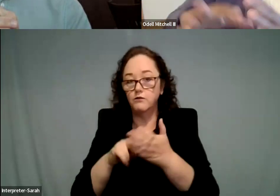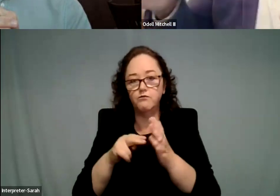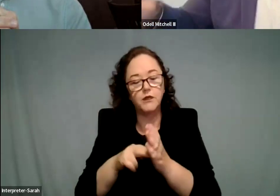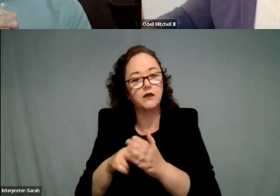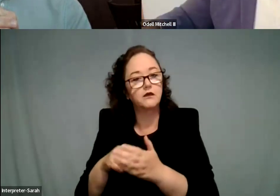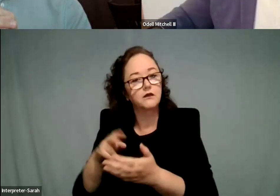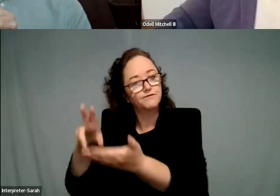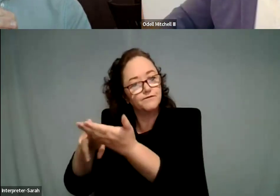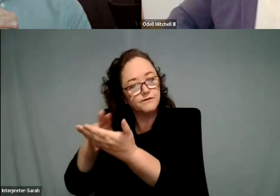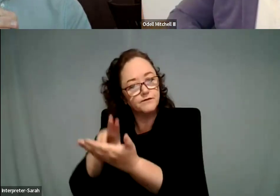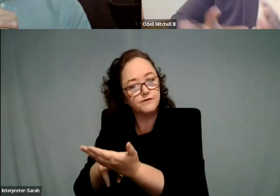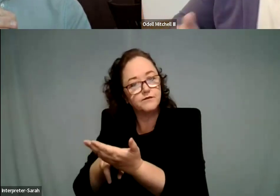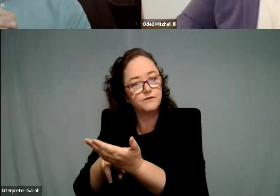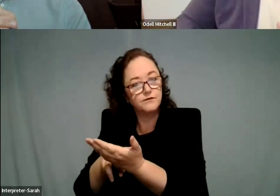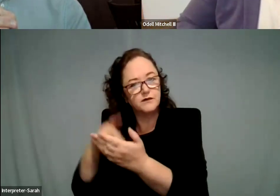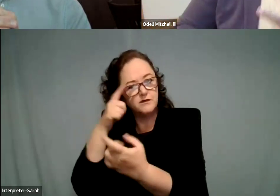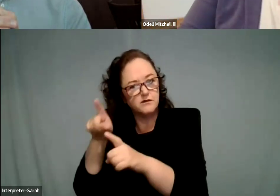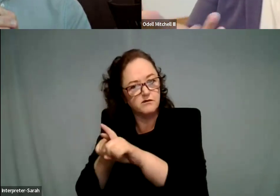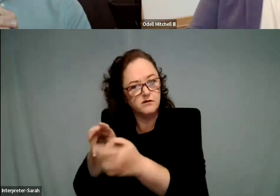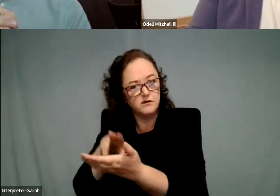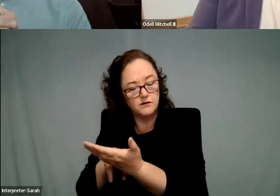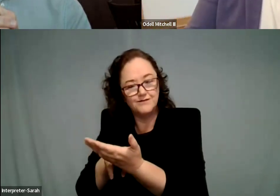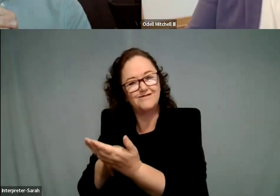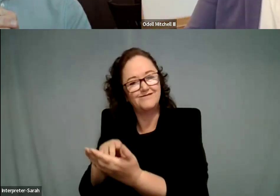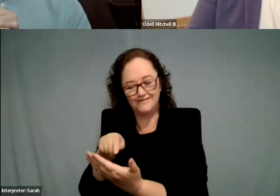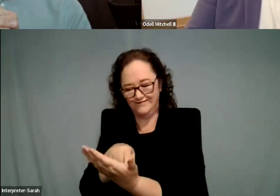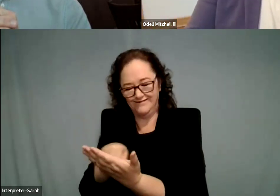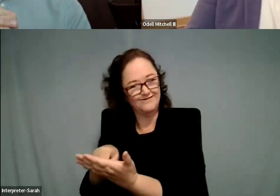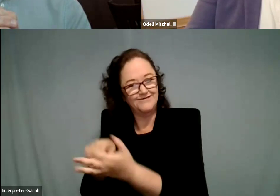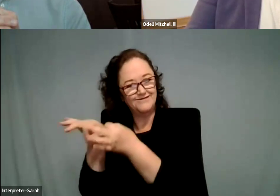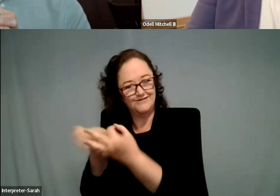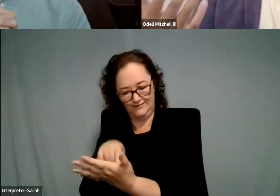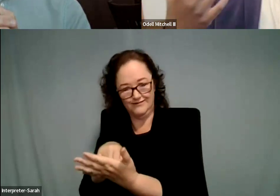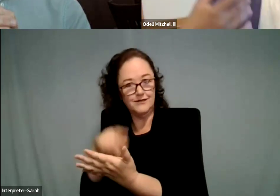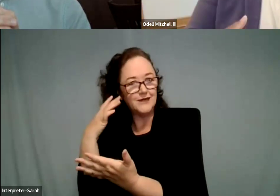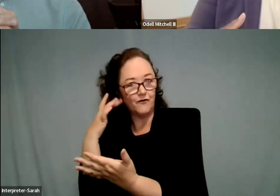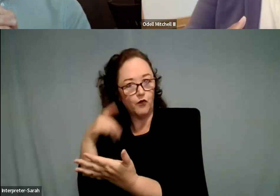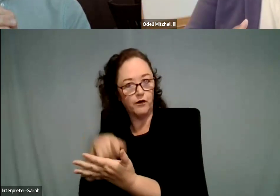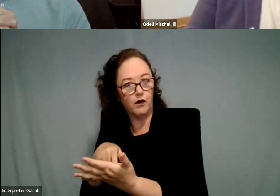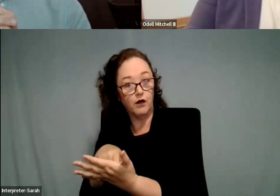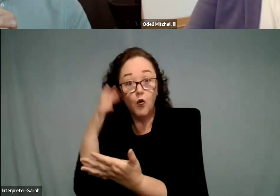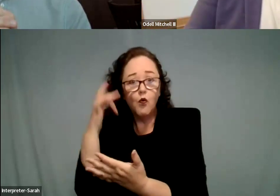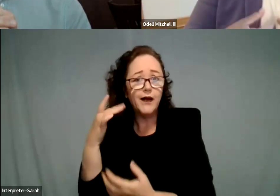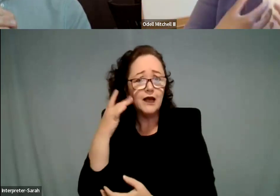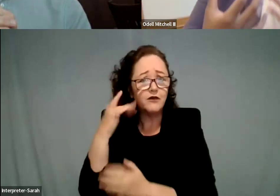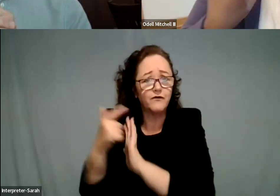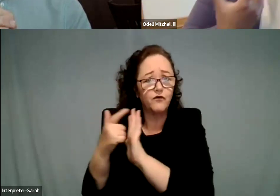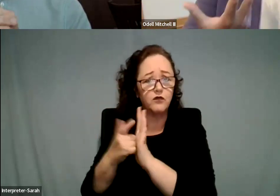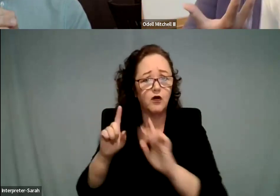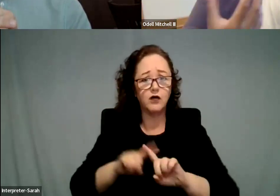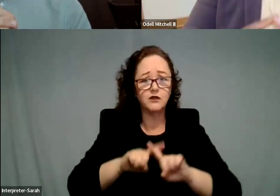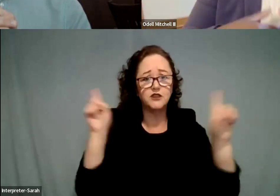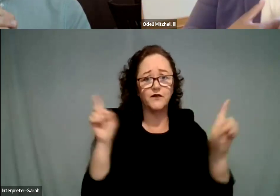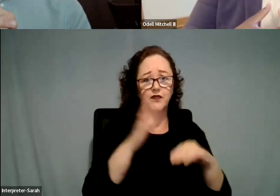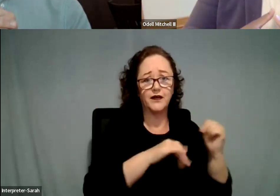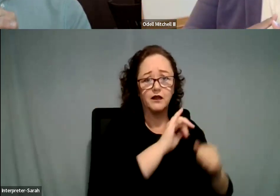agreement that is going to reference California because the laws are going to be different there. And if something does happen, then that might be what we would consider